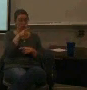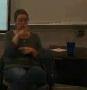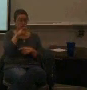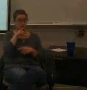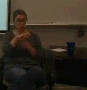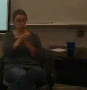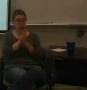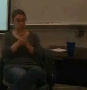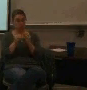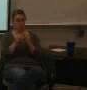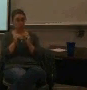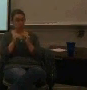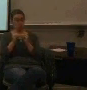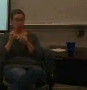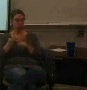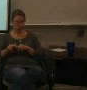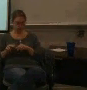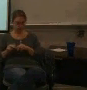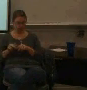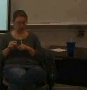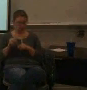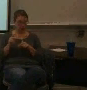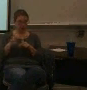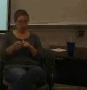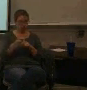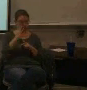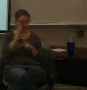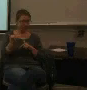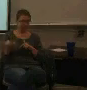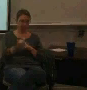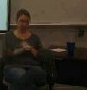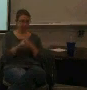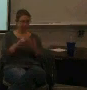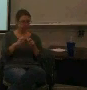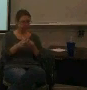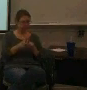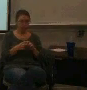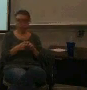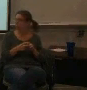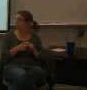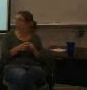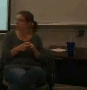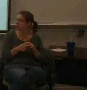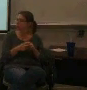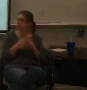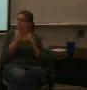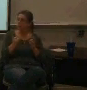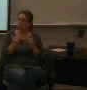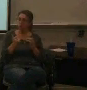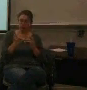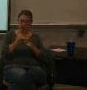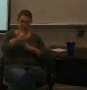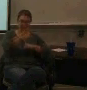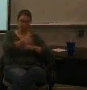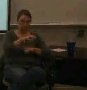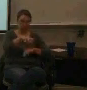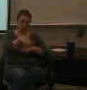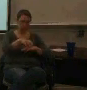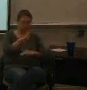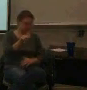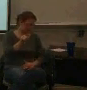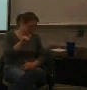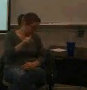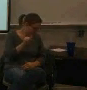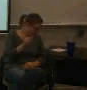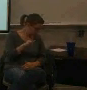more and more salty. So you run across the same problem. So now that's sort of setting up the molecular basis